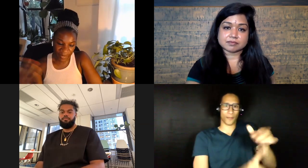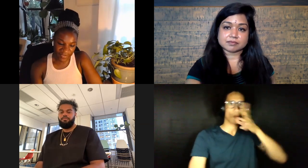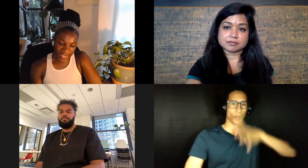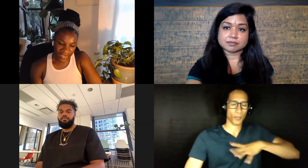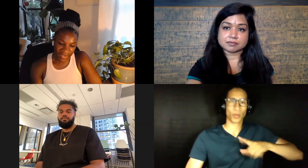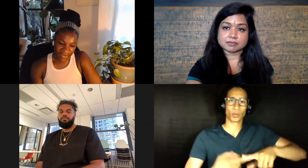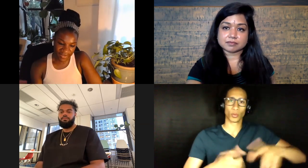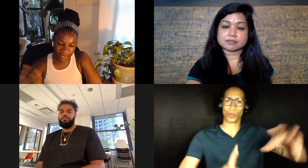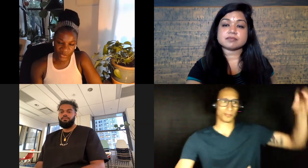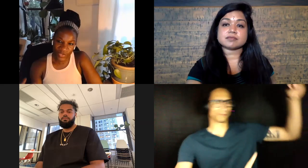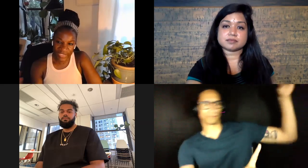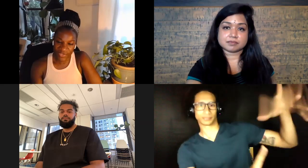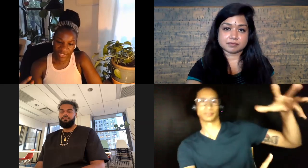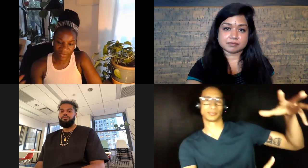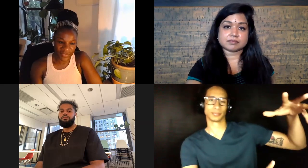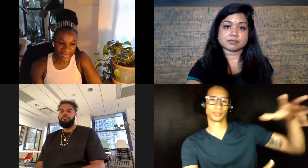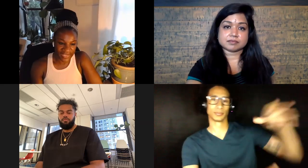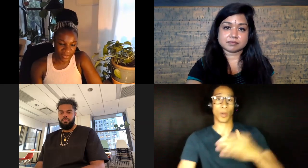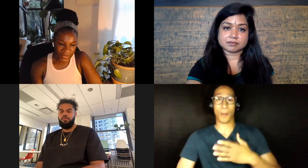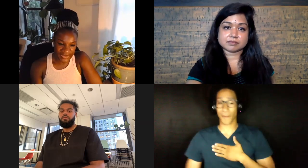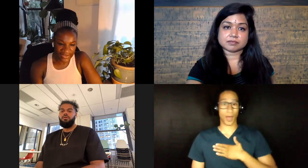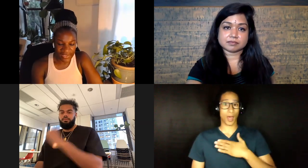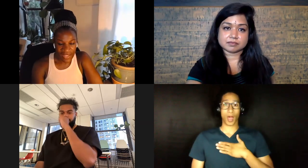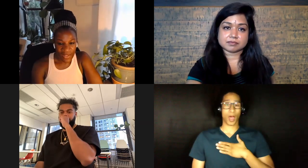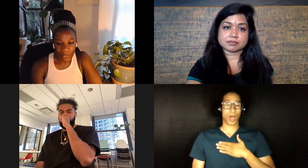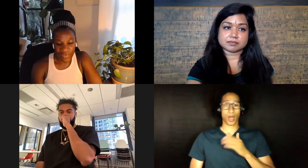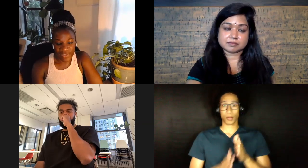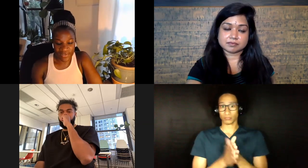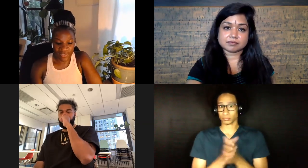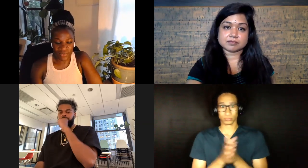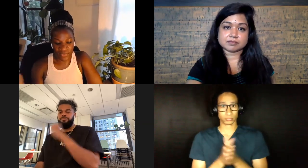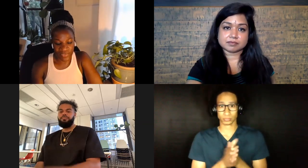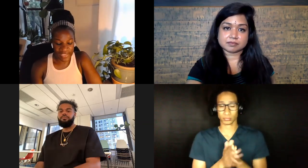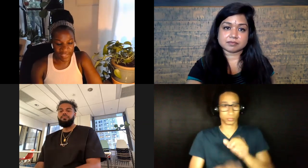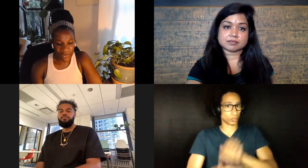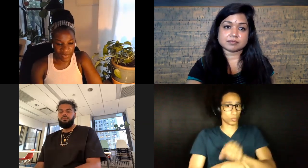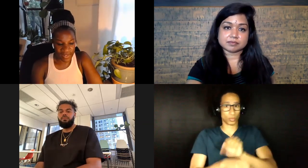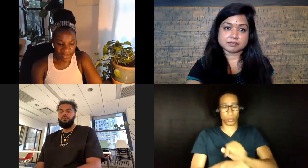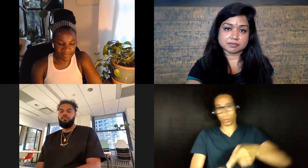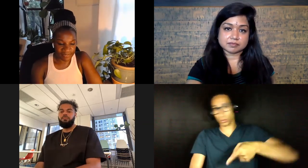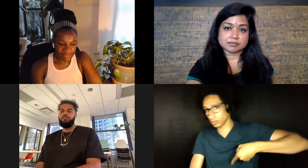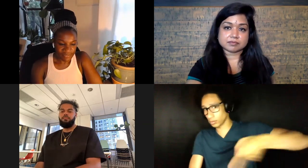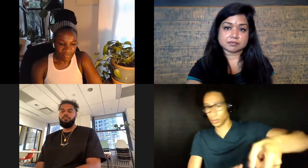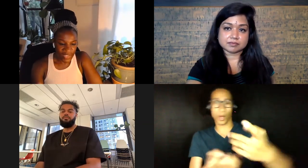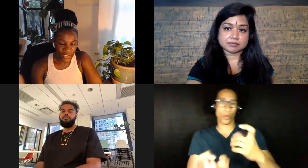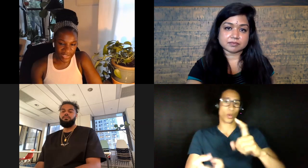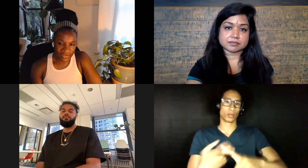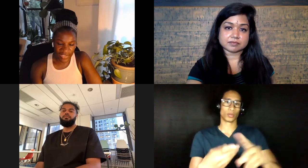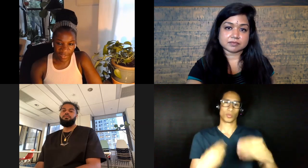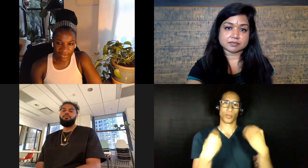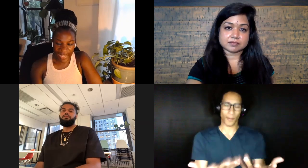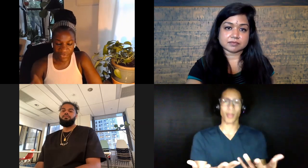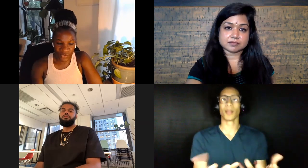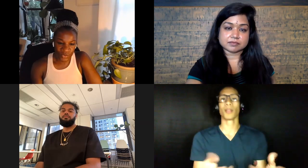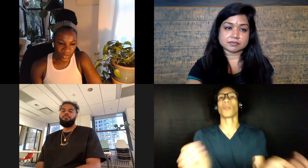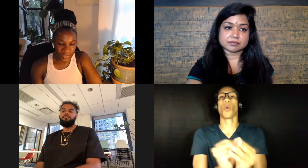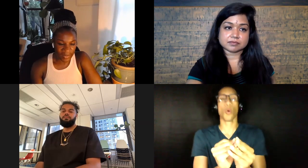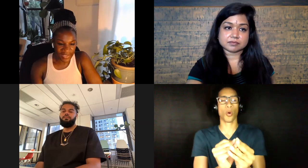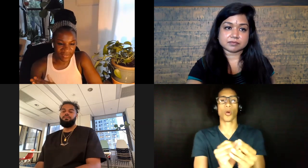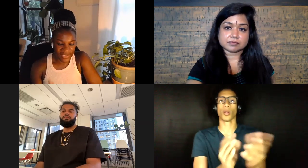this rich story and still get a kind of like comprehensive like view and history of hip hop like through their